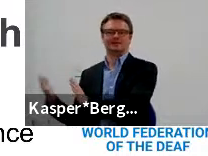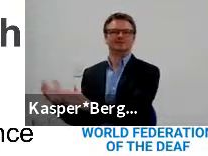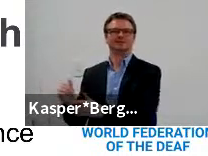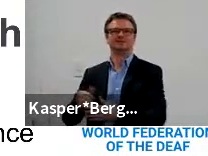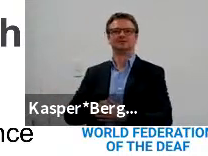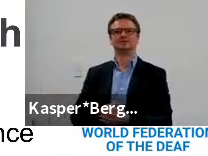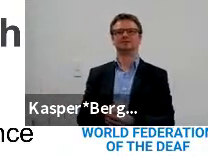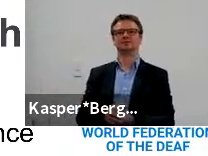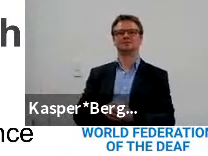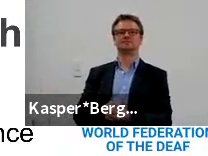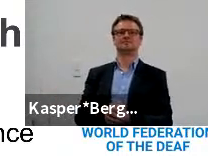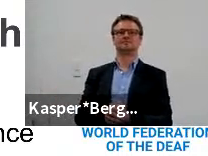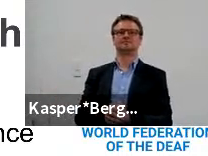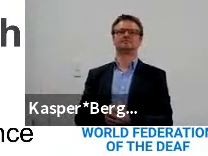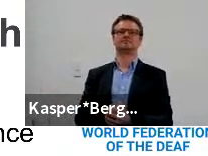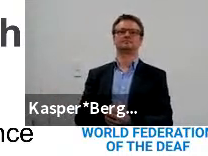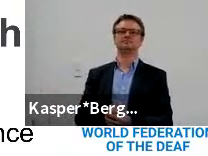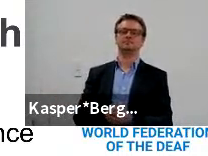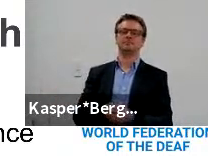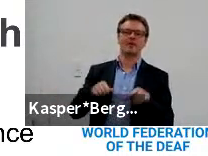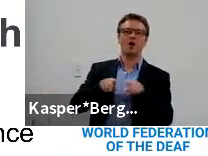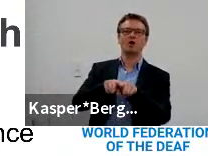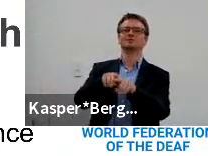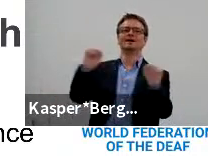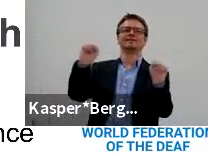because the side effects are scaring them.